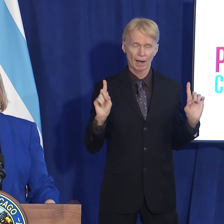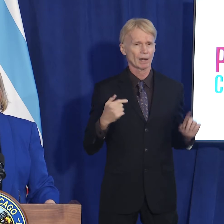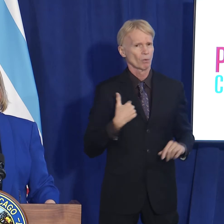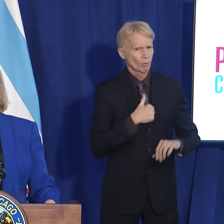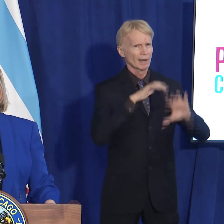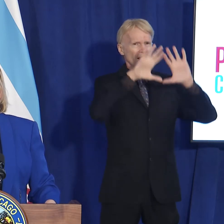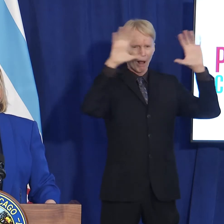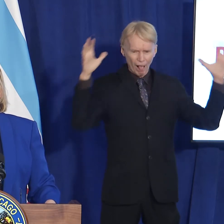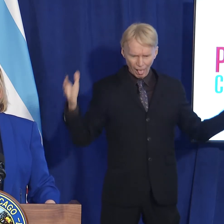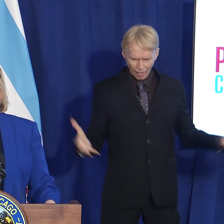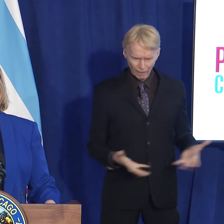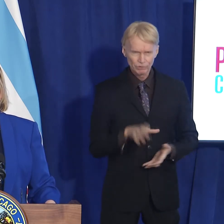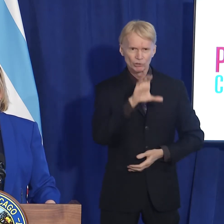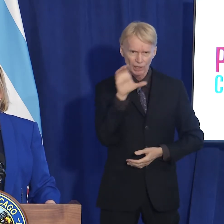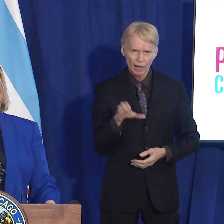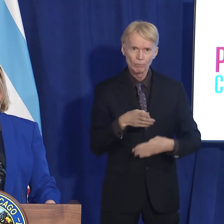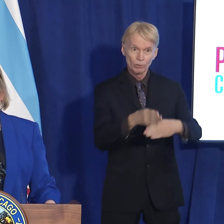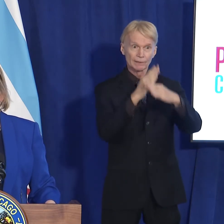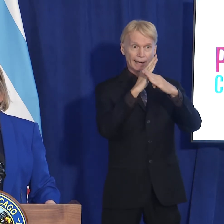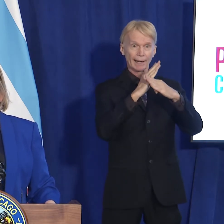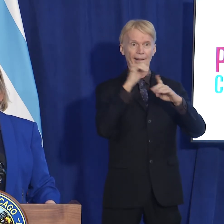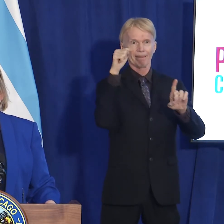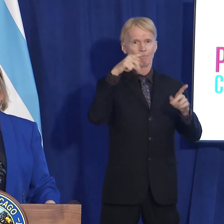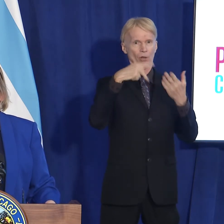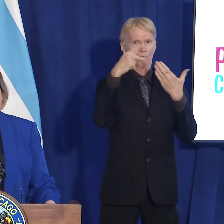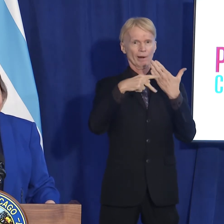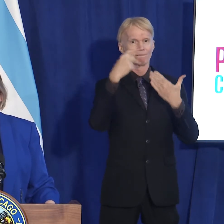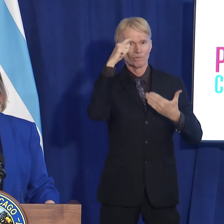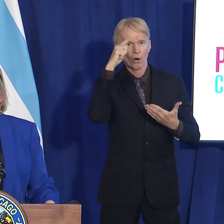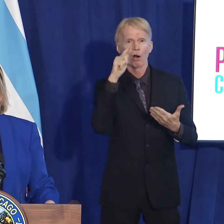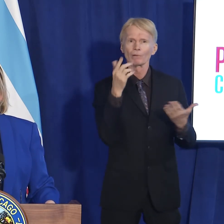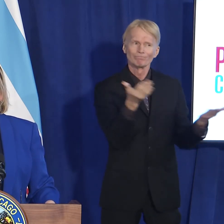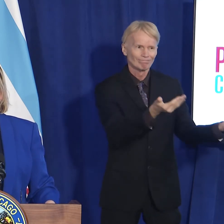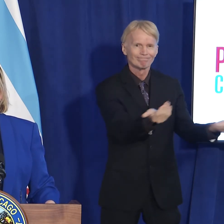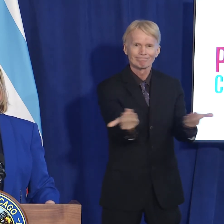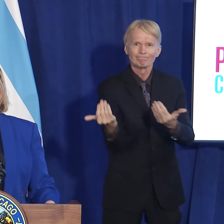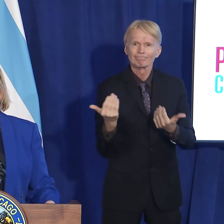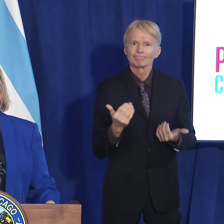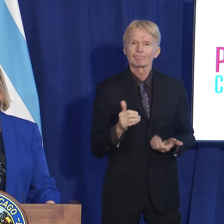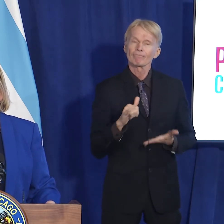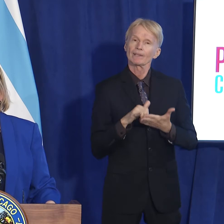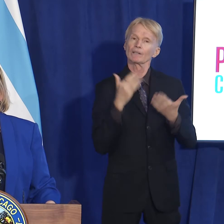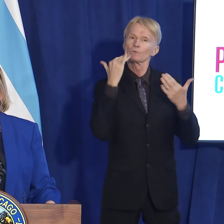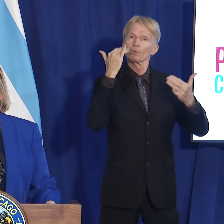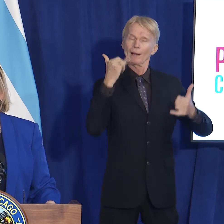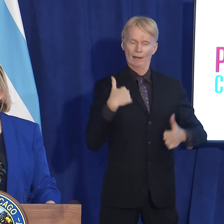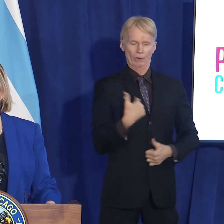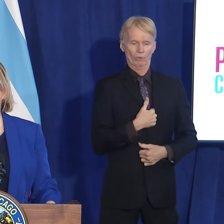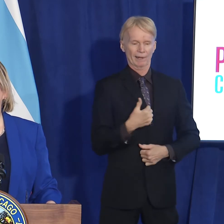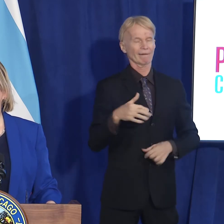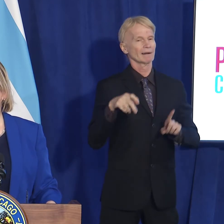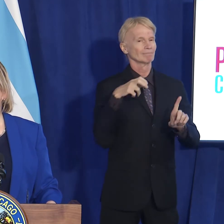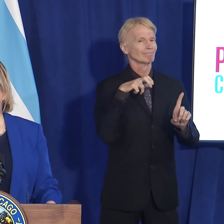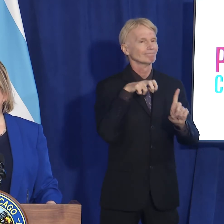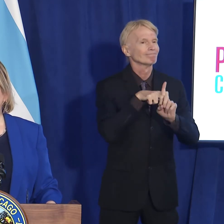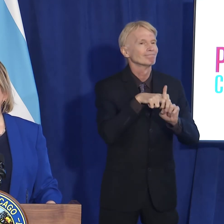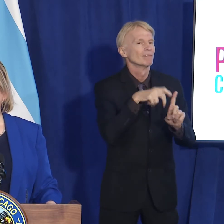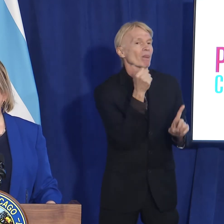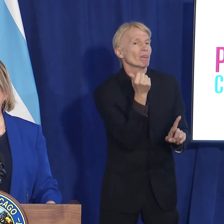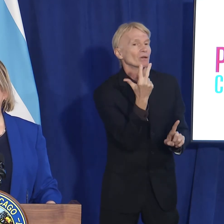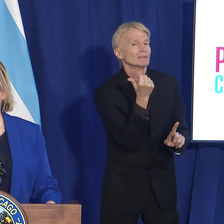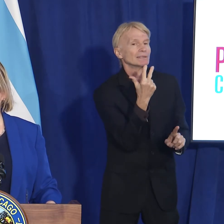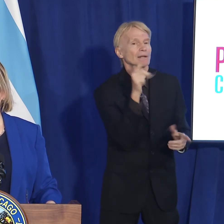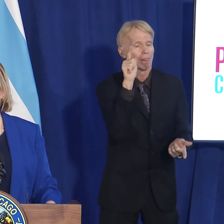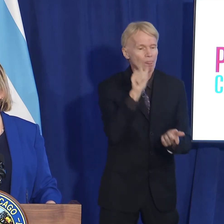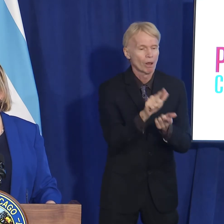Chicago Plus. So we are right now and continuing to be out in the 13 least vaccinated communities. Literally,